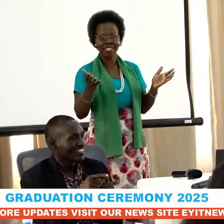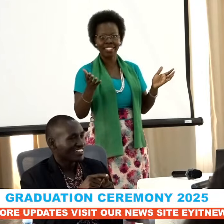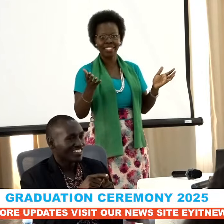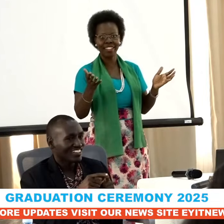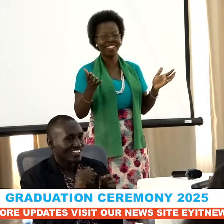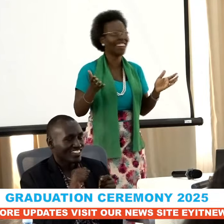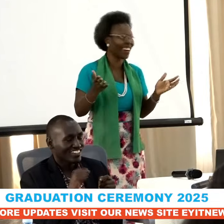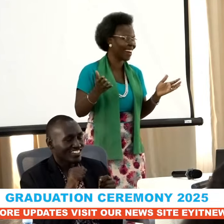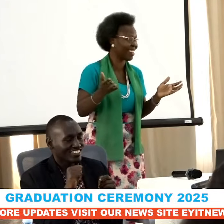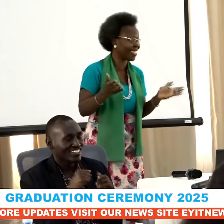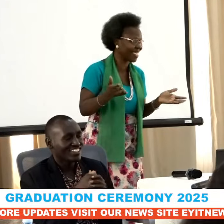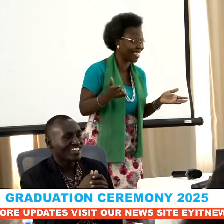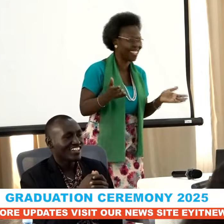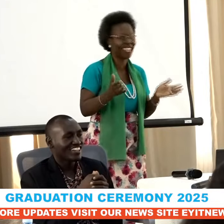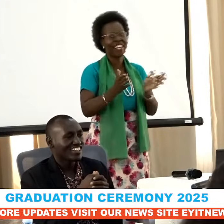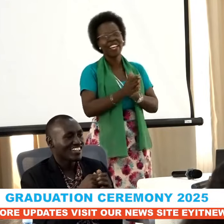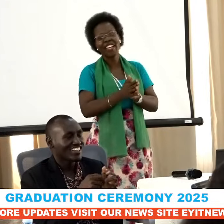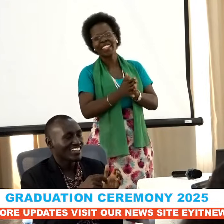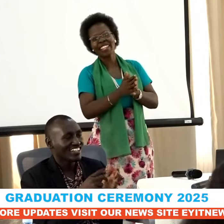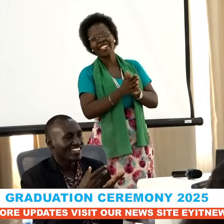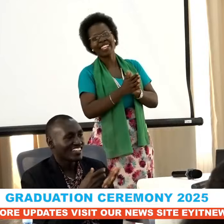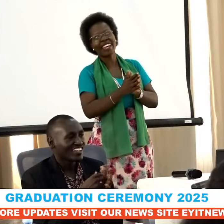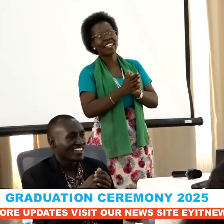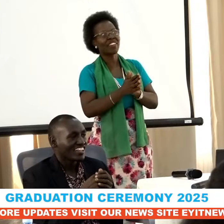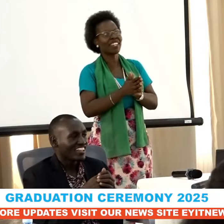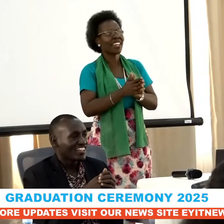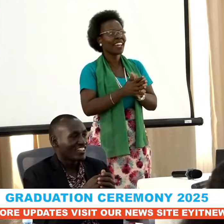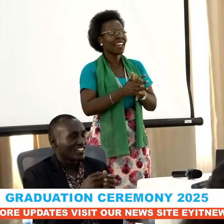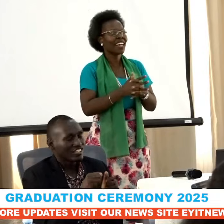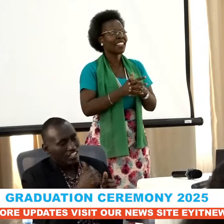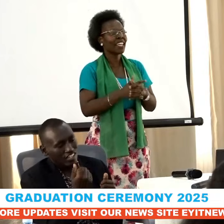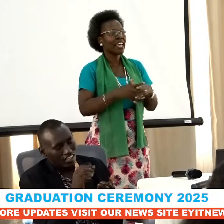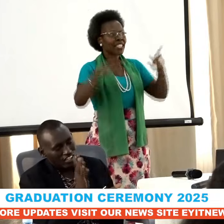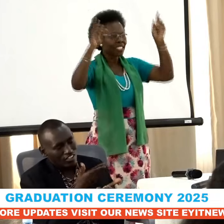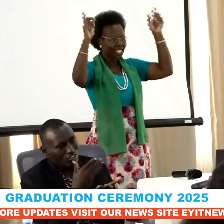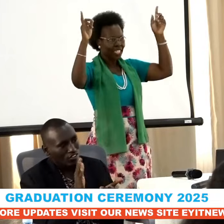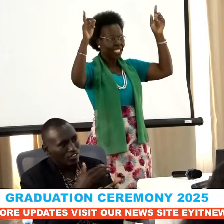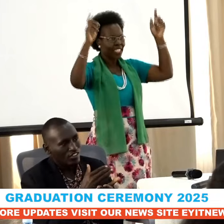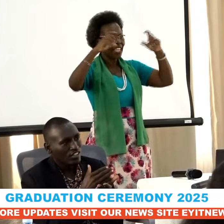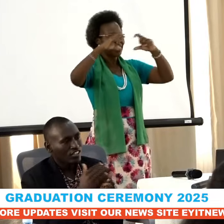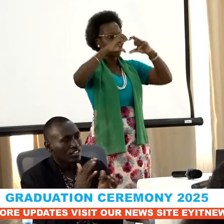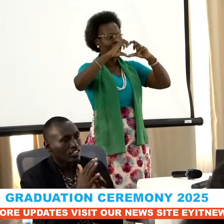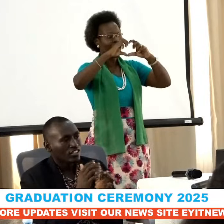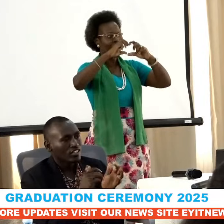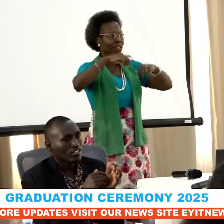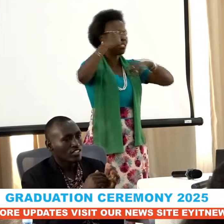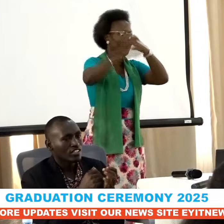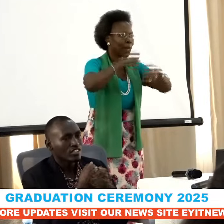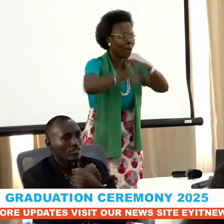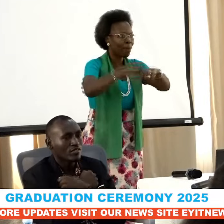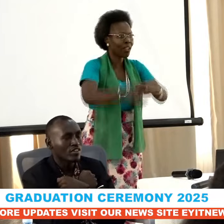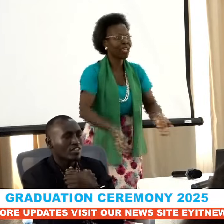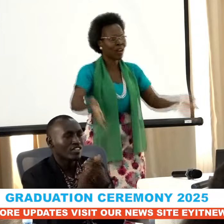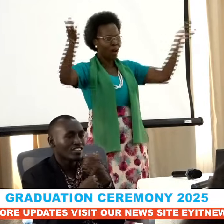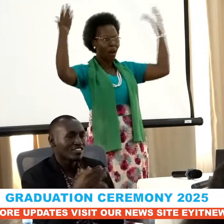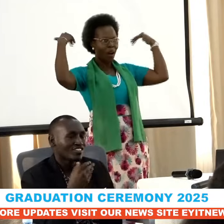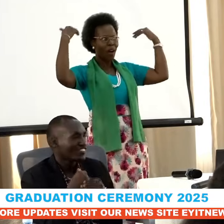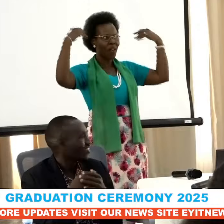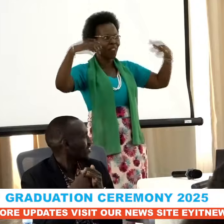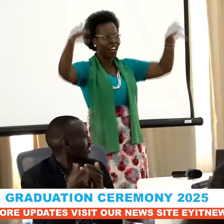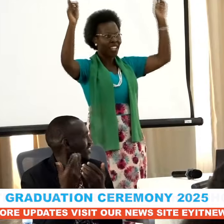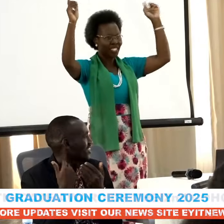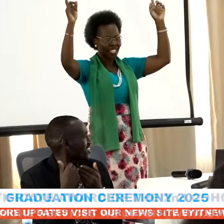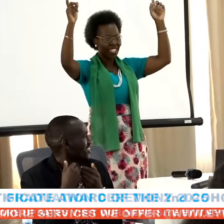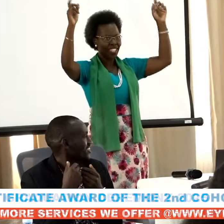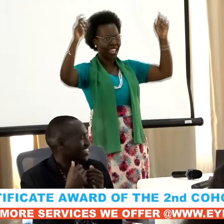sense? Yes. That's it. Then there's another one. I think, Jesus' love is bubbling